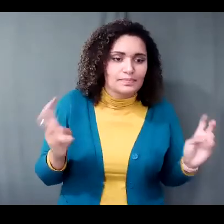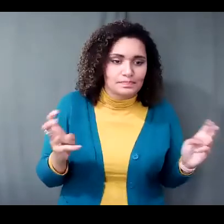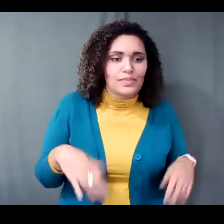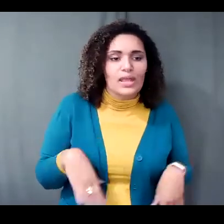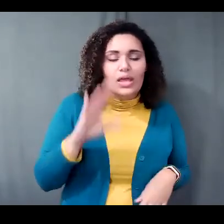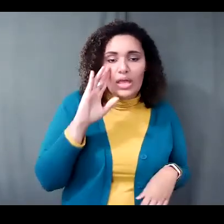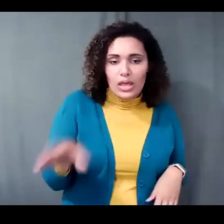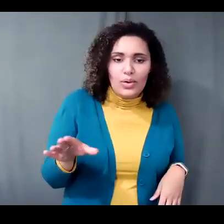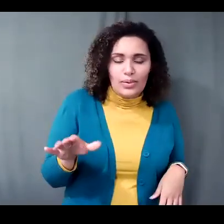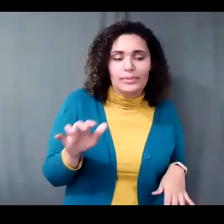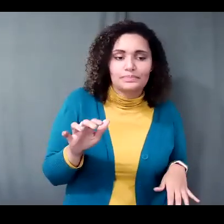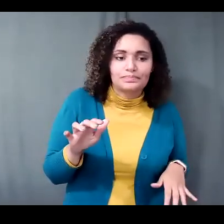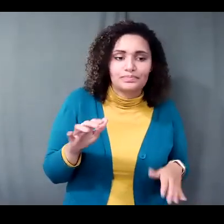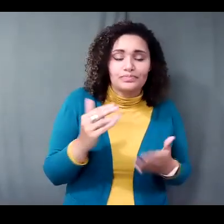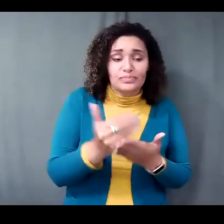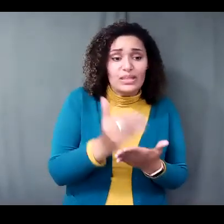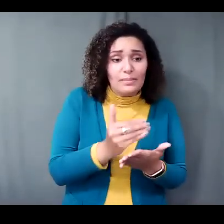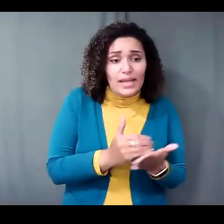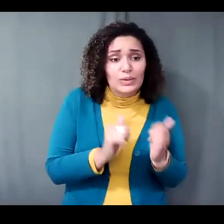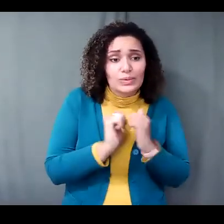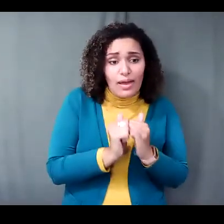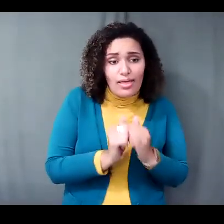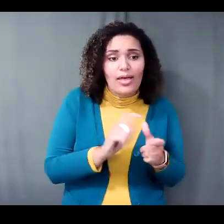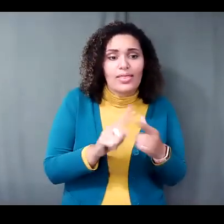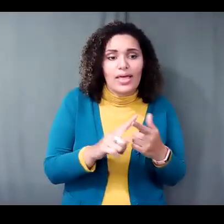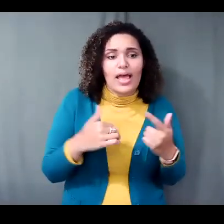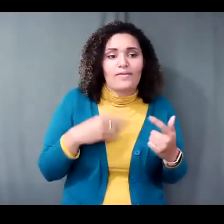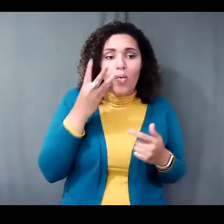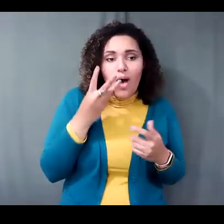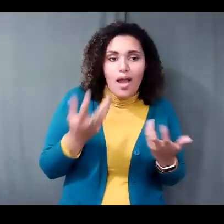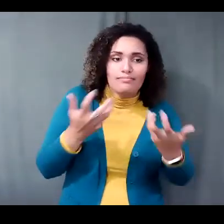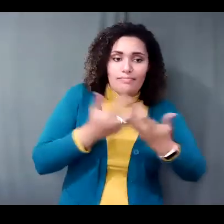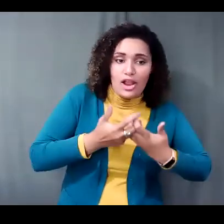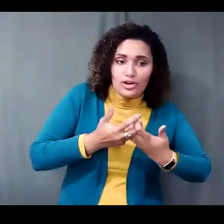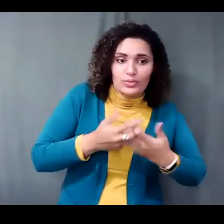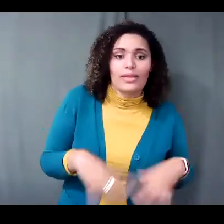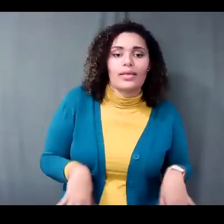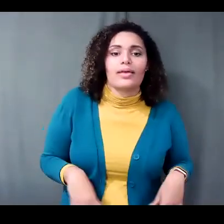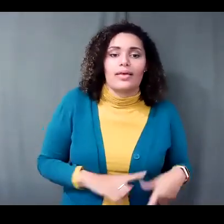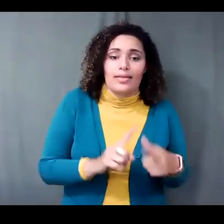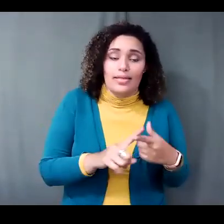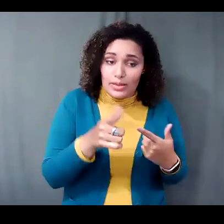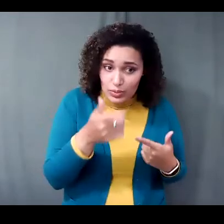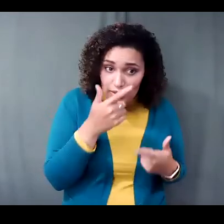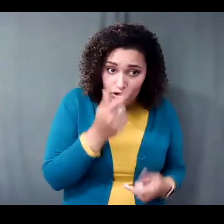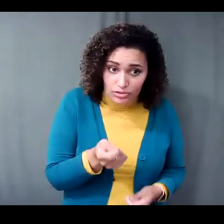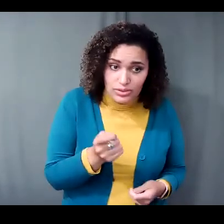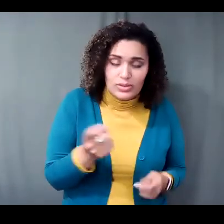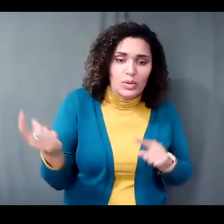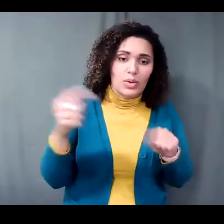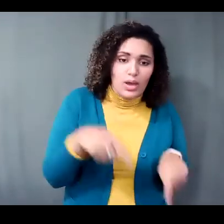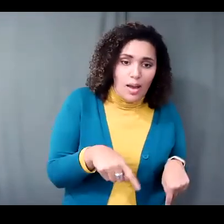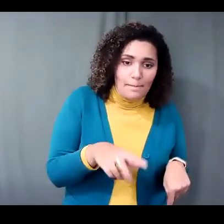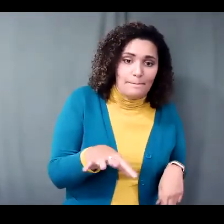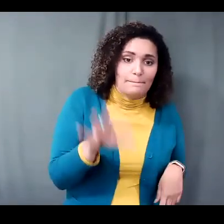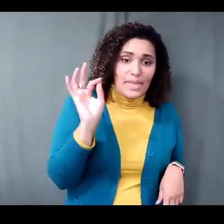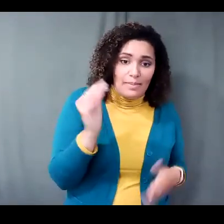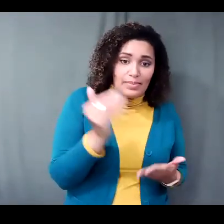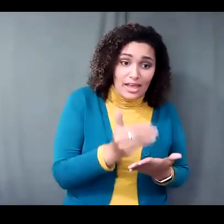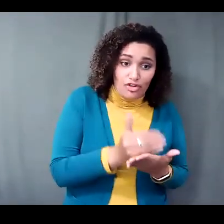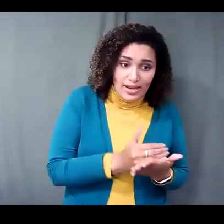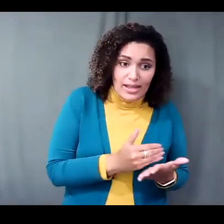new year, We'll no have problem. a plan. In a month from now, we'll have a plan. We'll have a plan. We'll figure out how you would make it and decide. There you go. I forgot that the